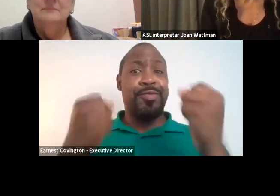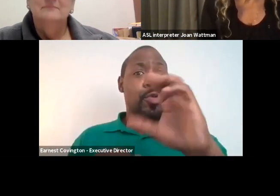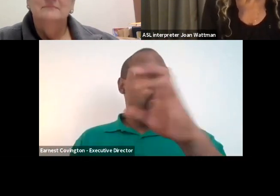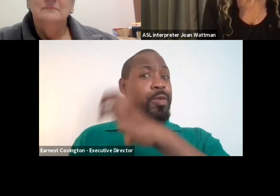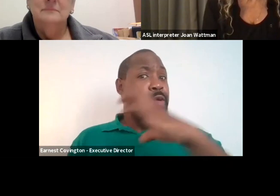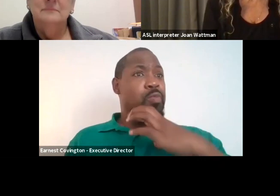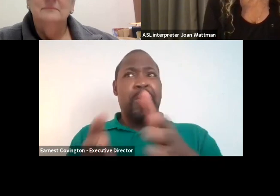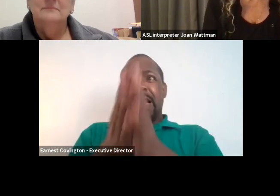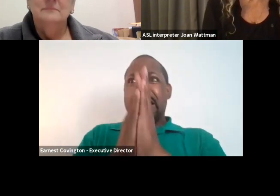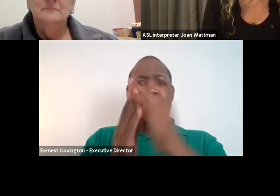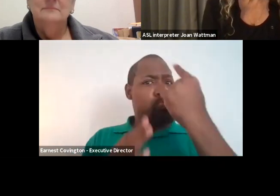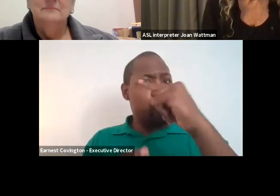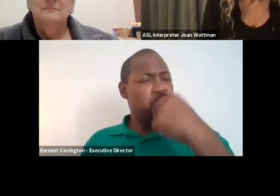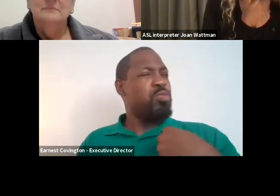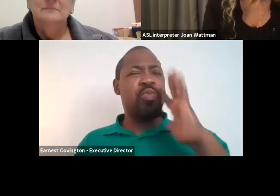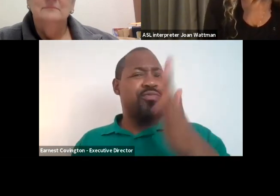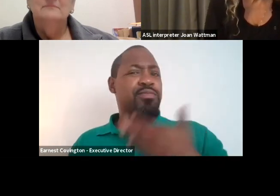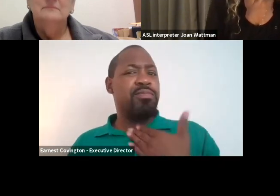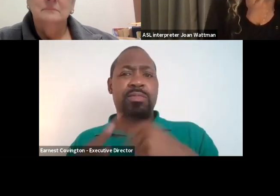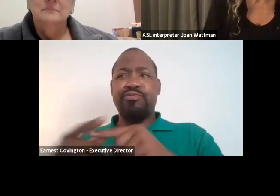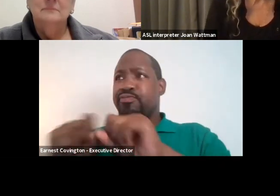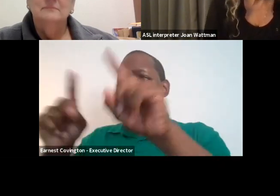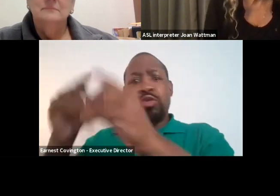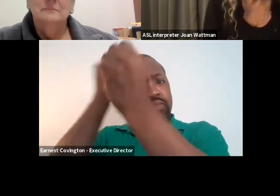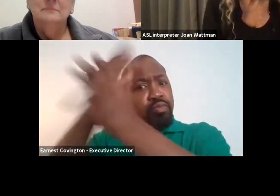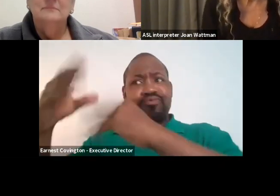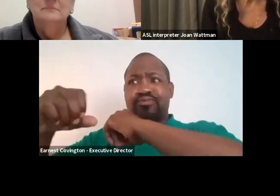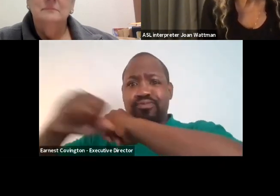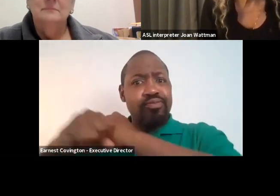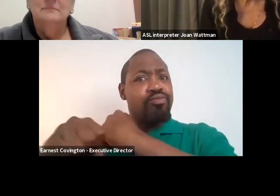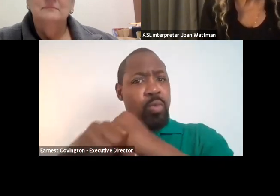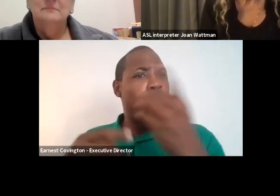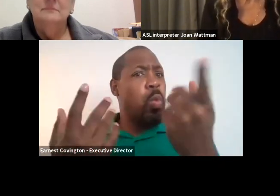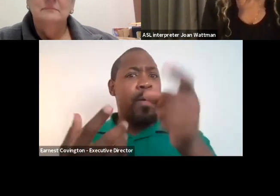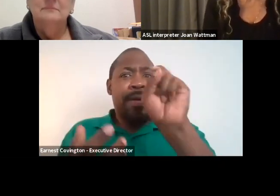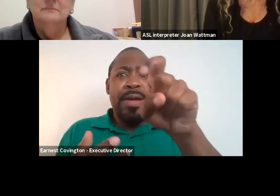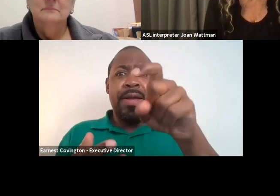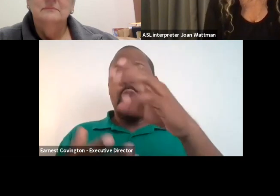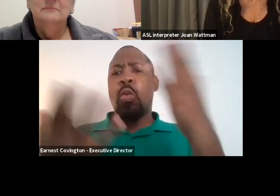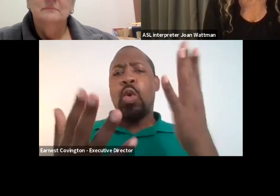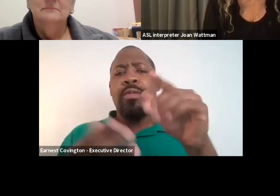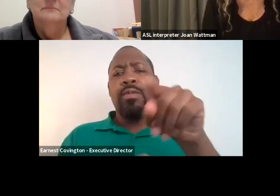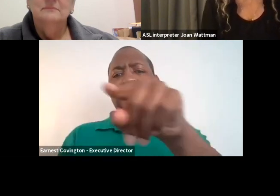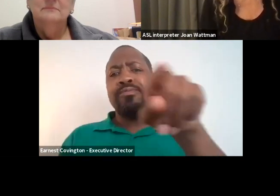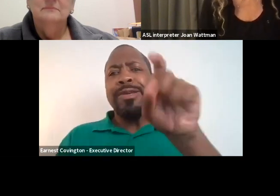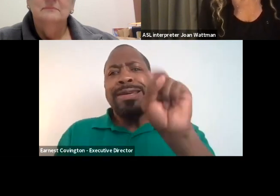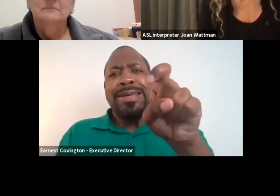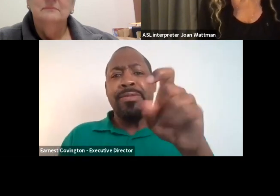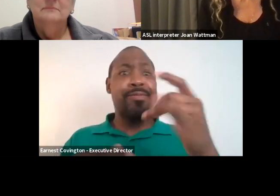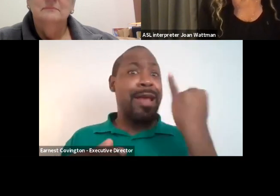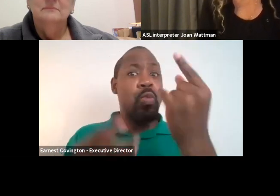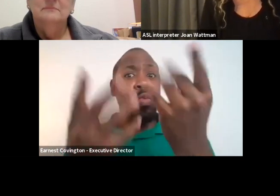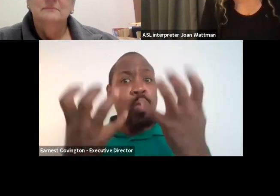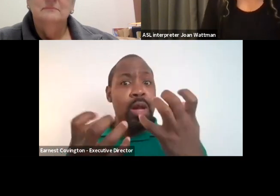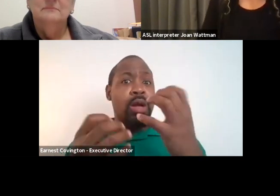the different groups. We have the employment committee. We have different committees that would also help and do outreach to the members. And so